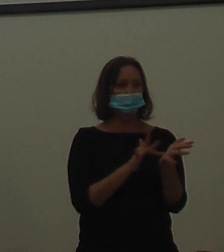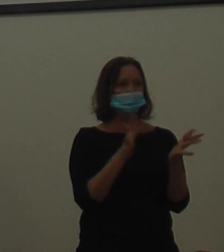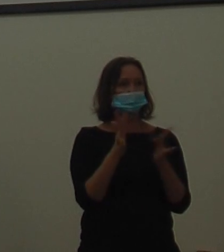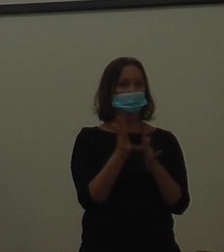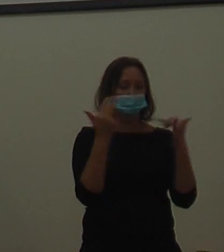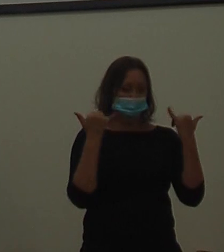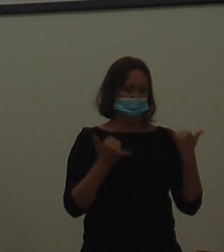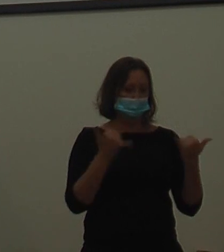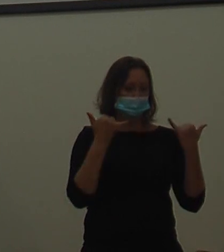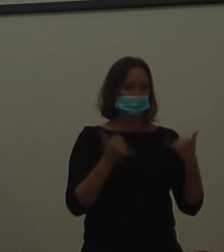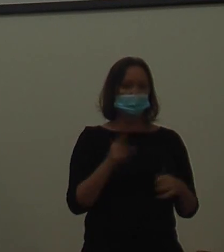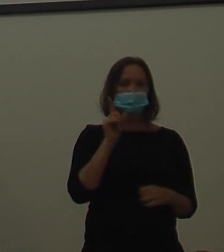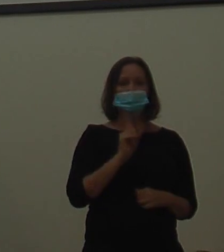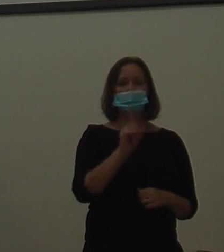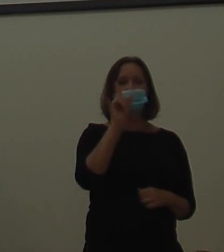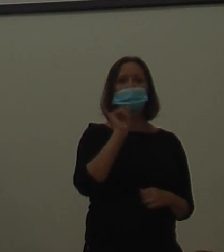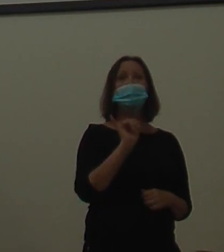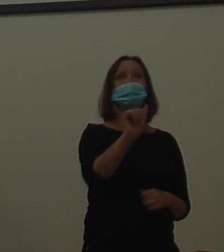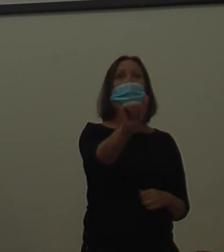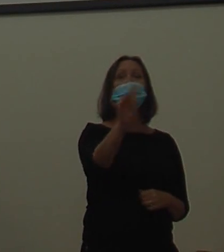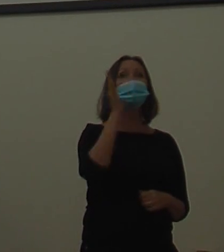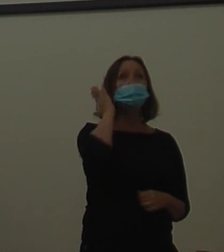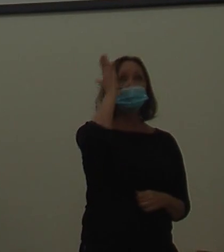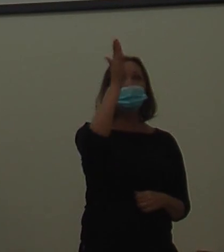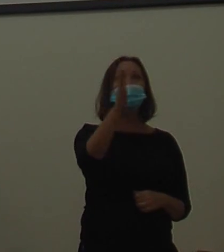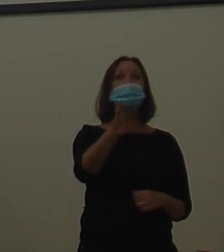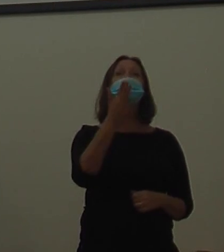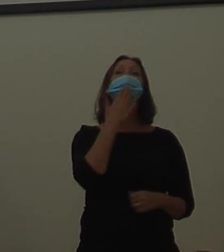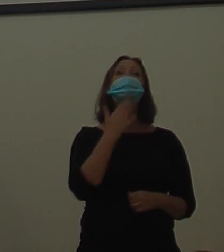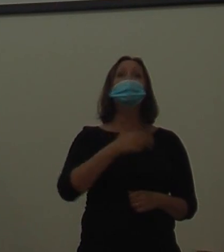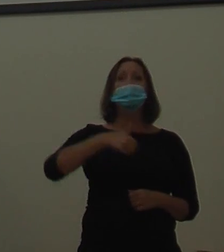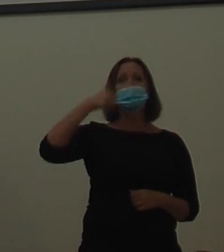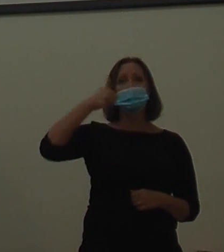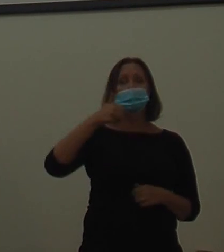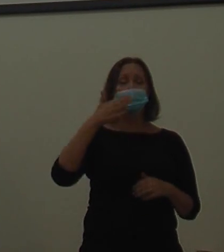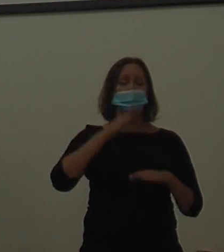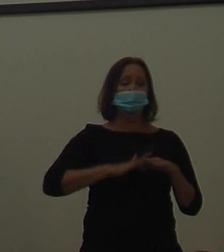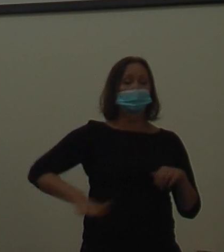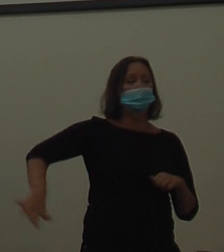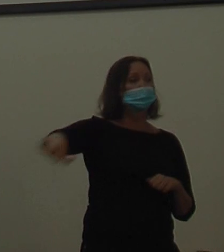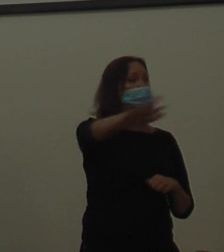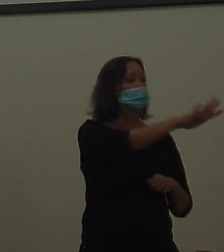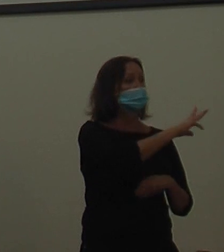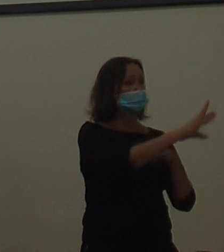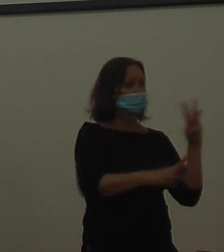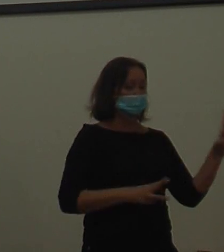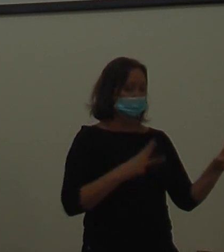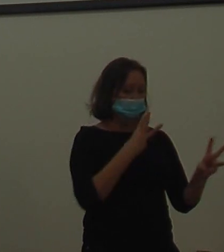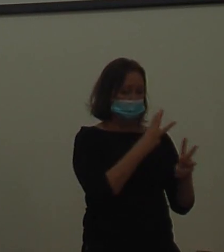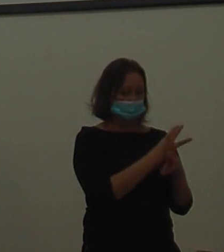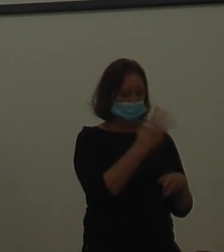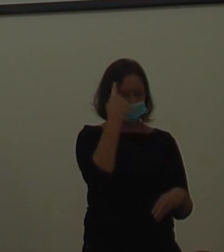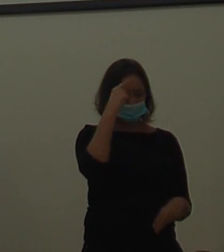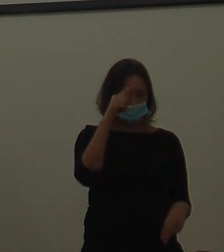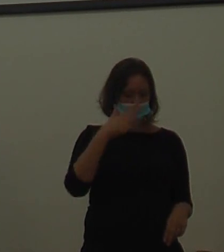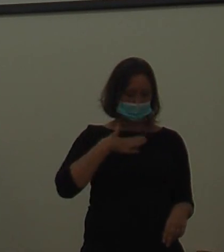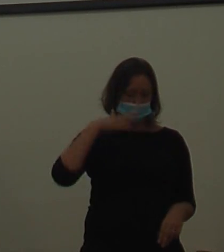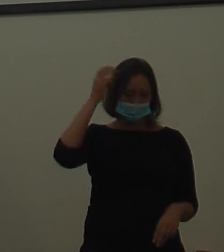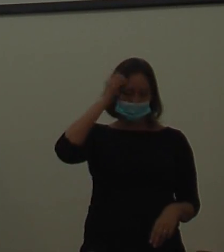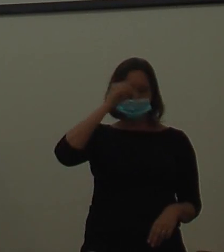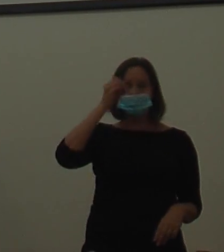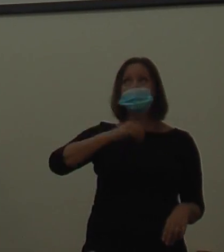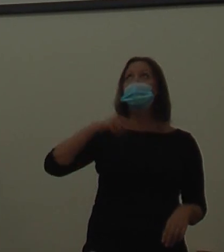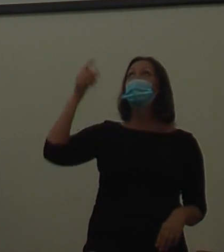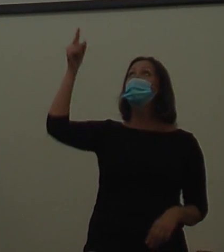ever will be, sweeter than all the world to me. Since I heard His